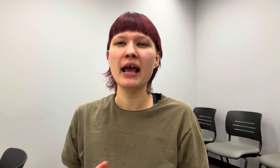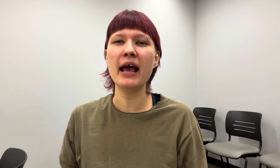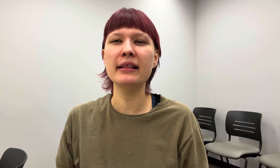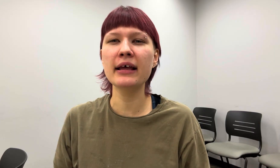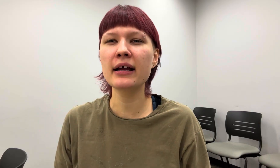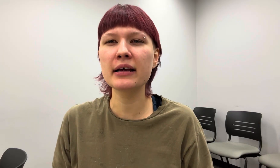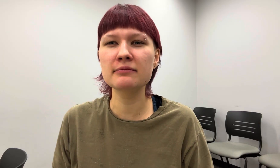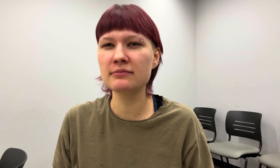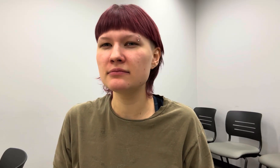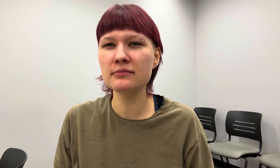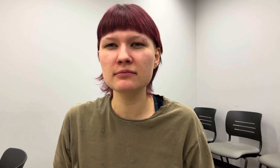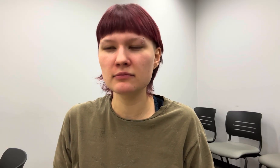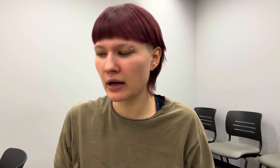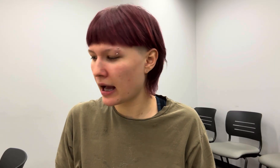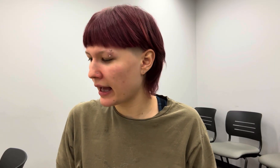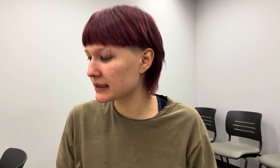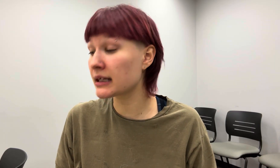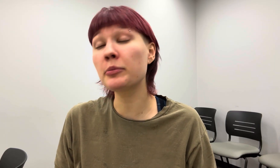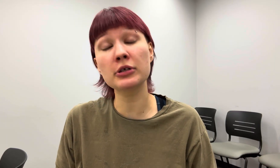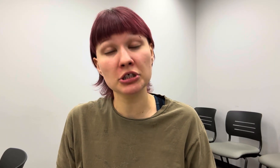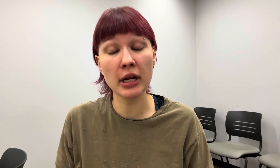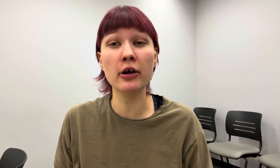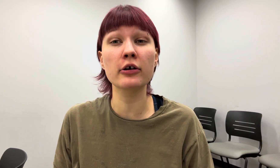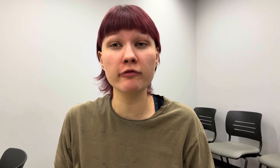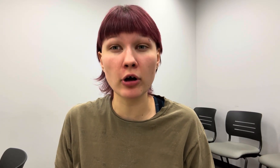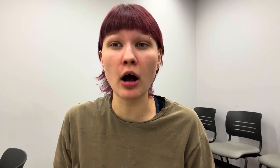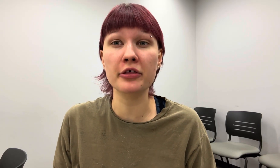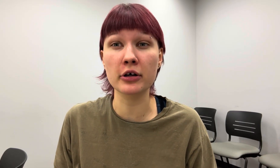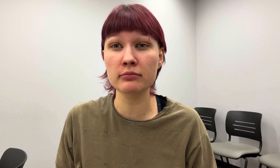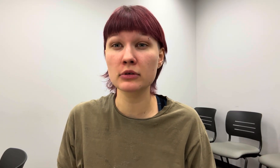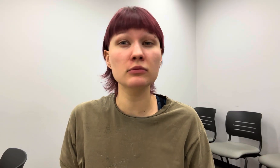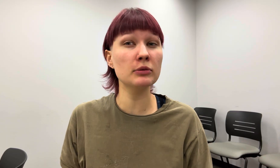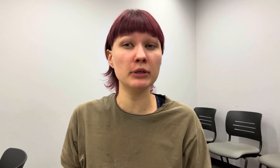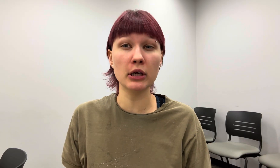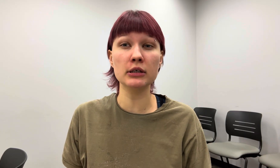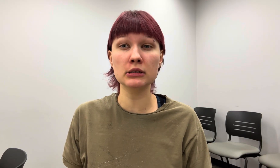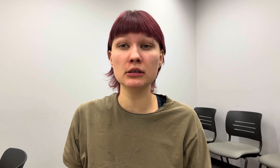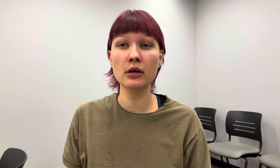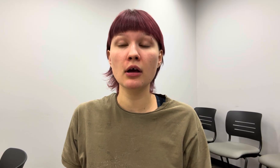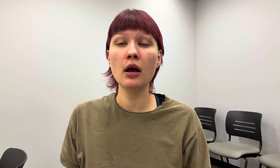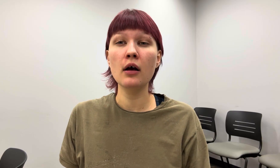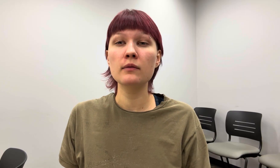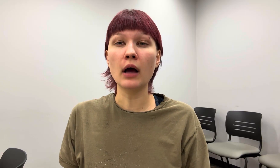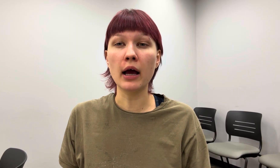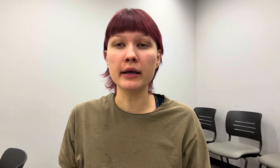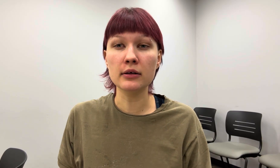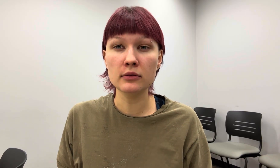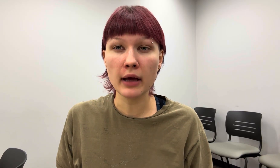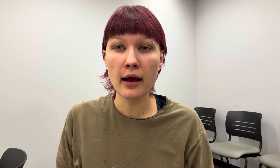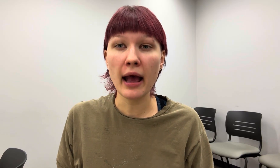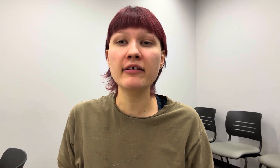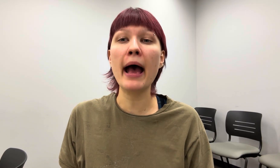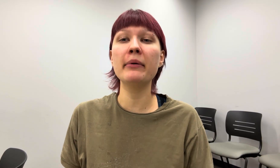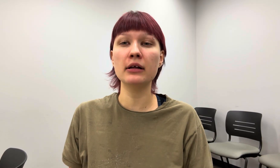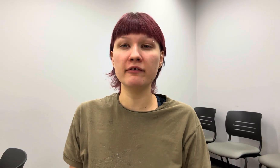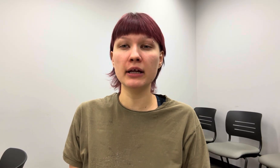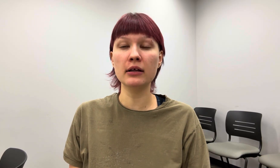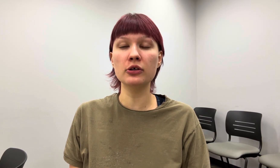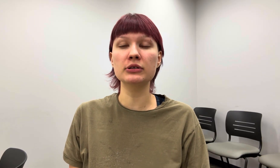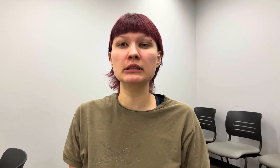and then I had a sign production error for author because I have a habit of getting a little